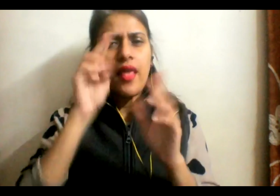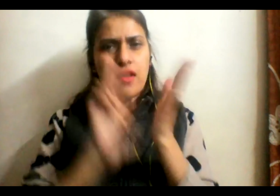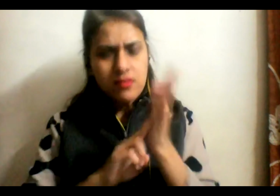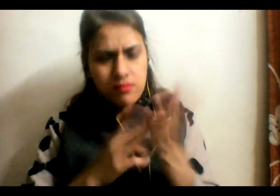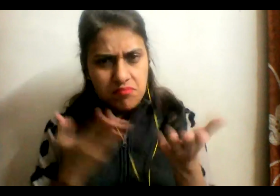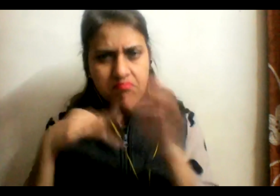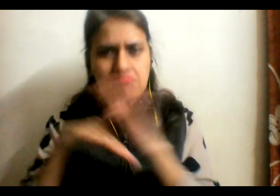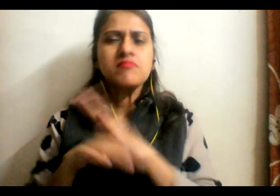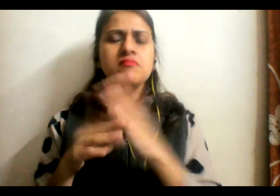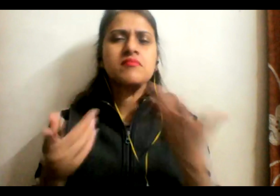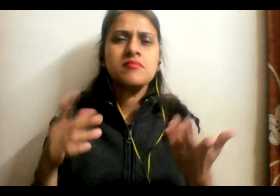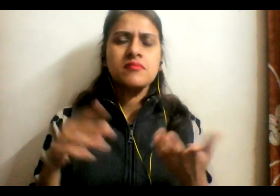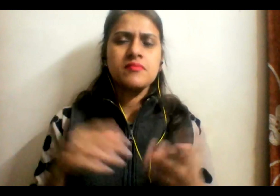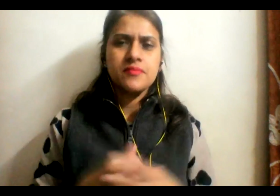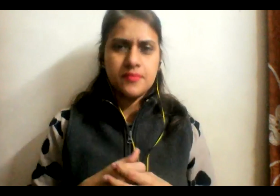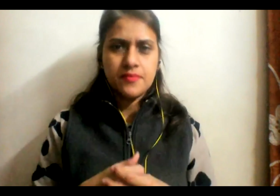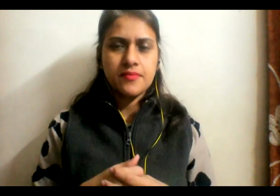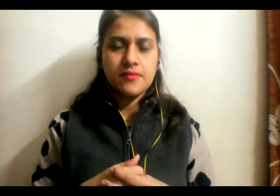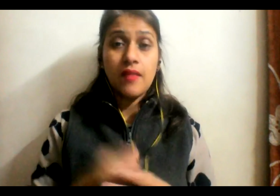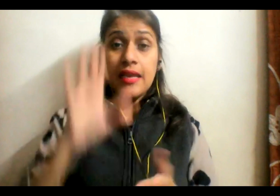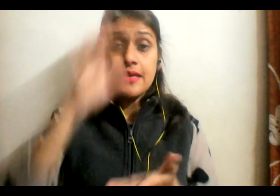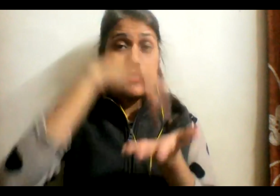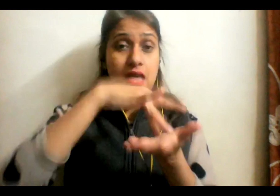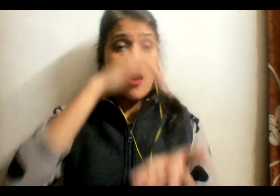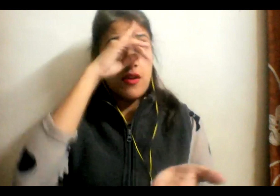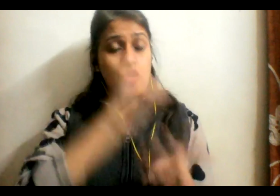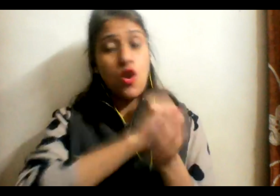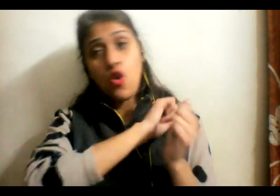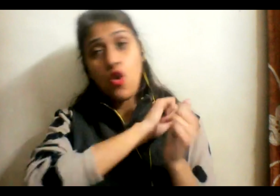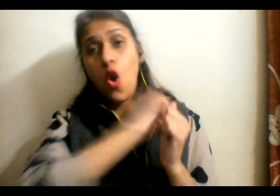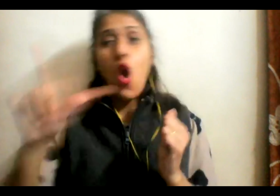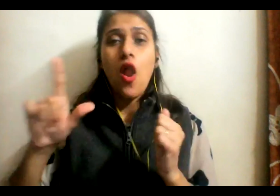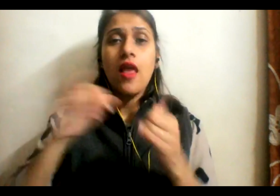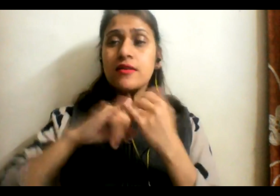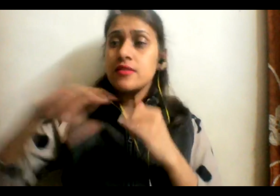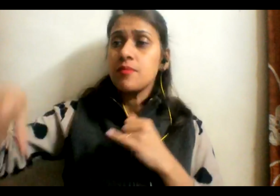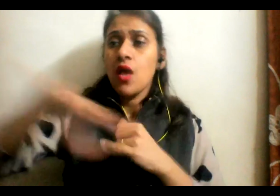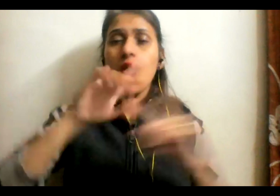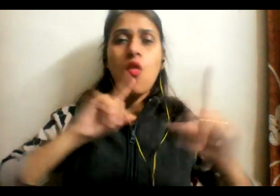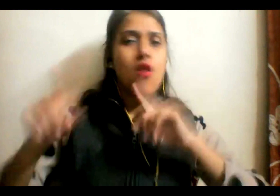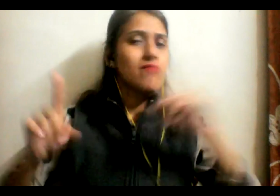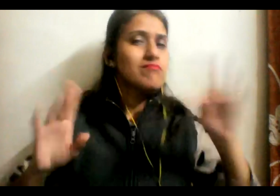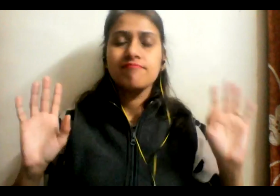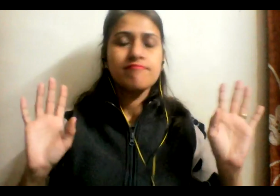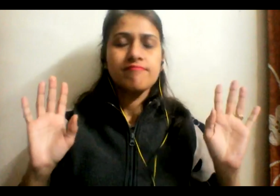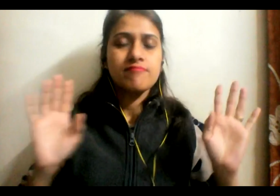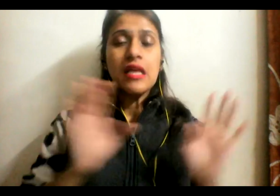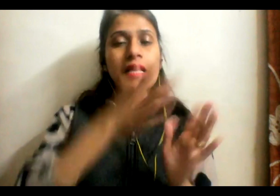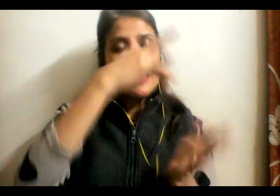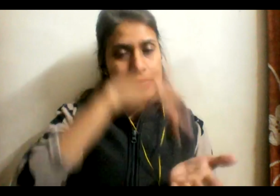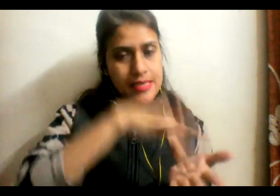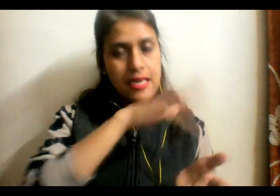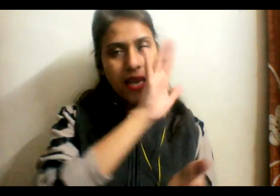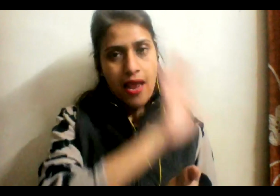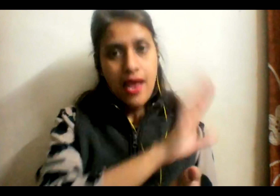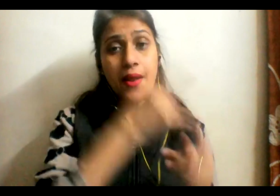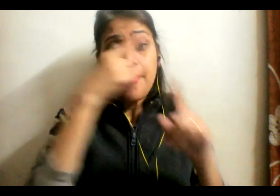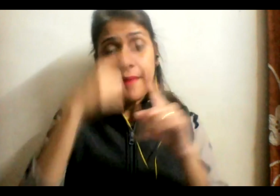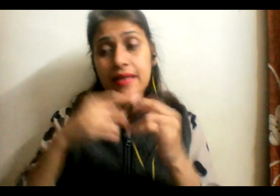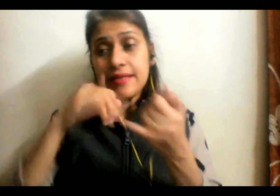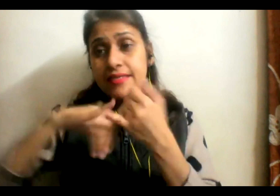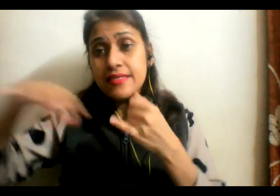it's not that center decides and all the states on all the subjects will have to agree. So these